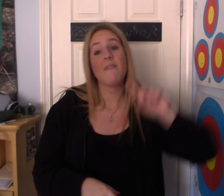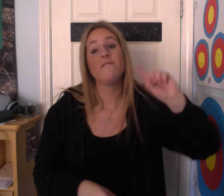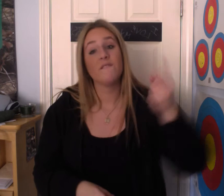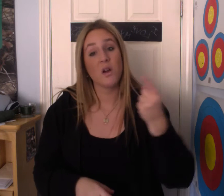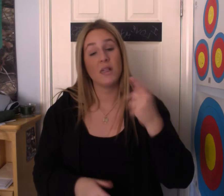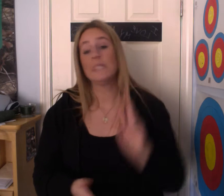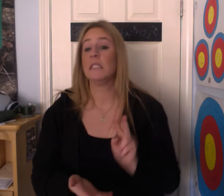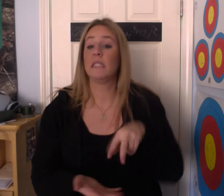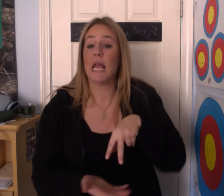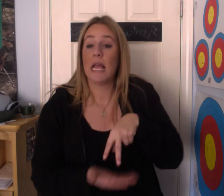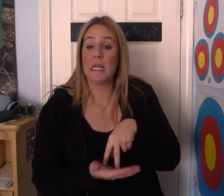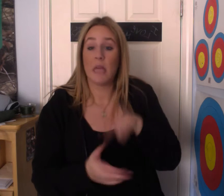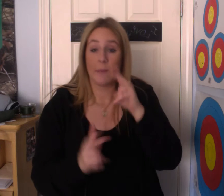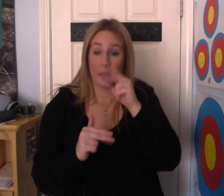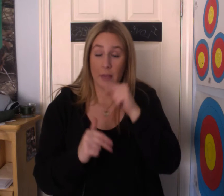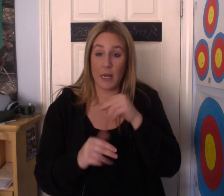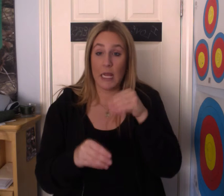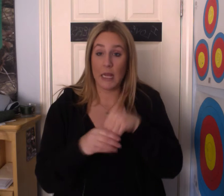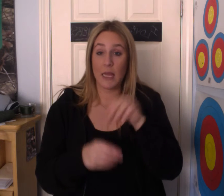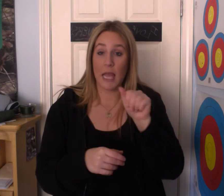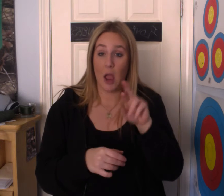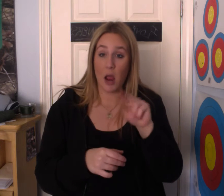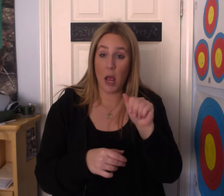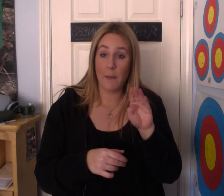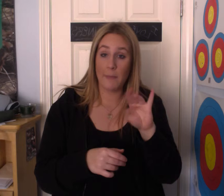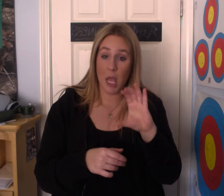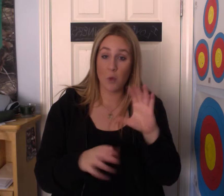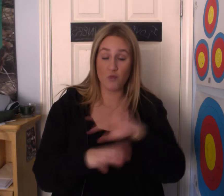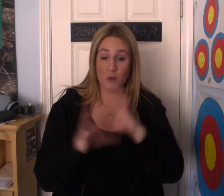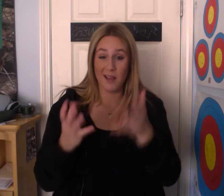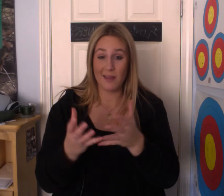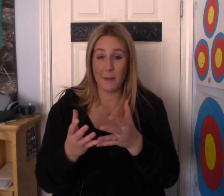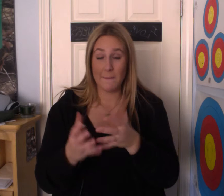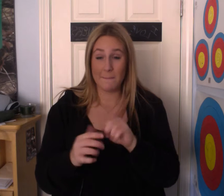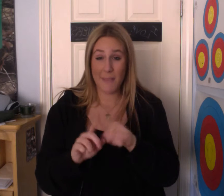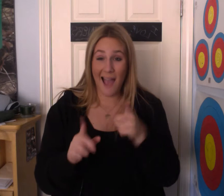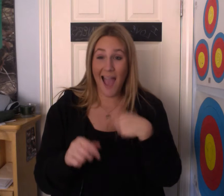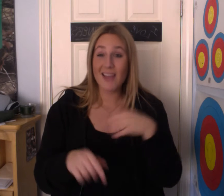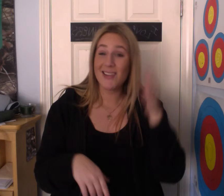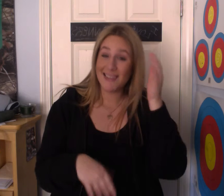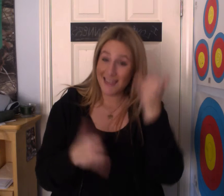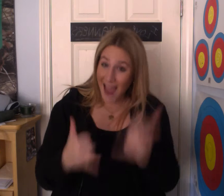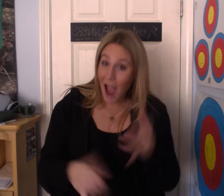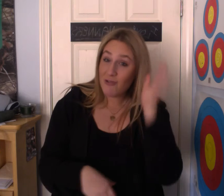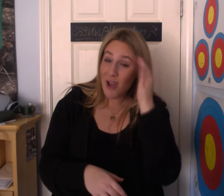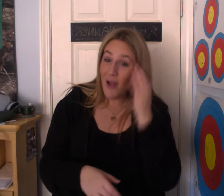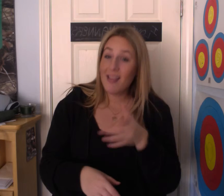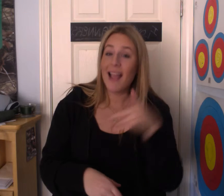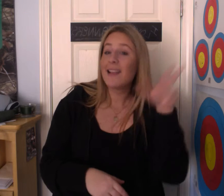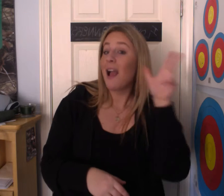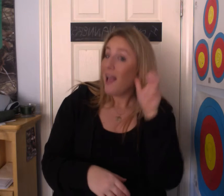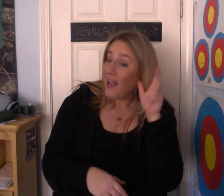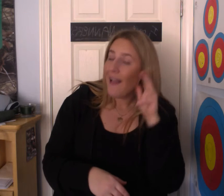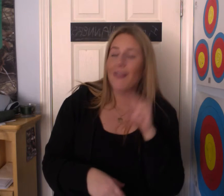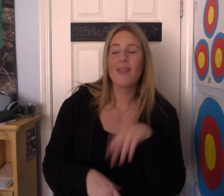I never like to claim first, but I do know that they never heard that nasty little rumor that women aren't